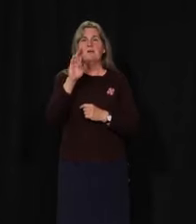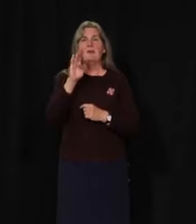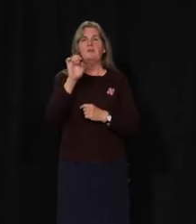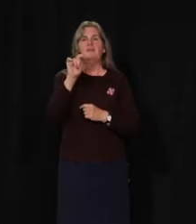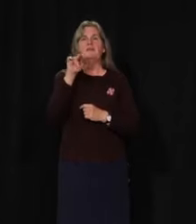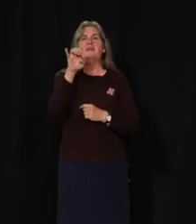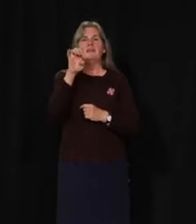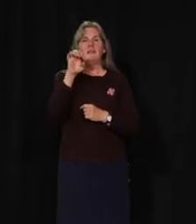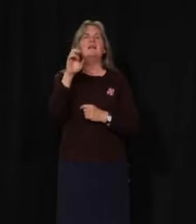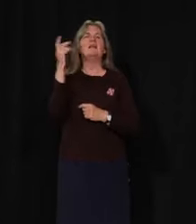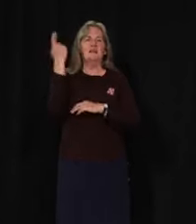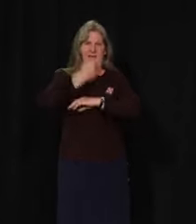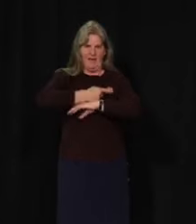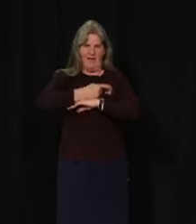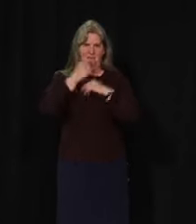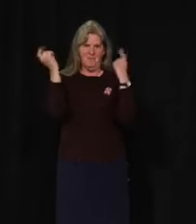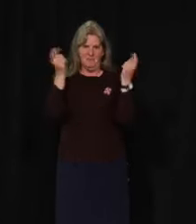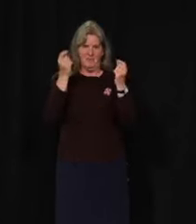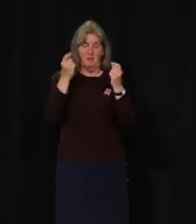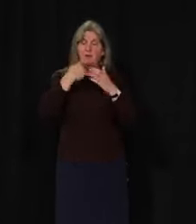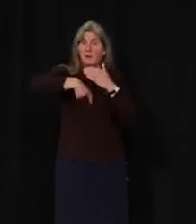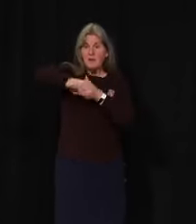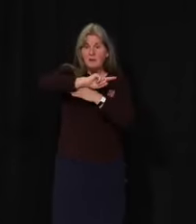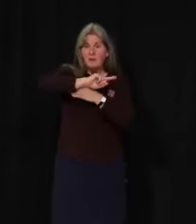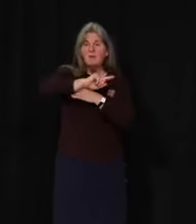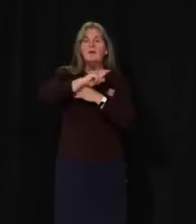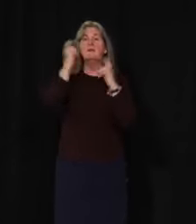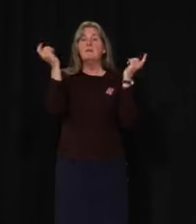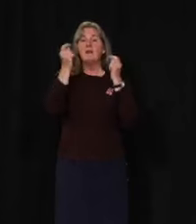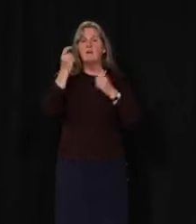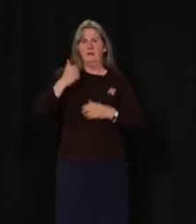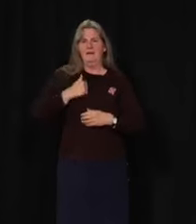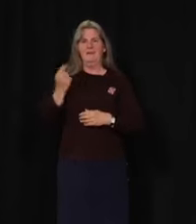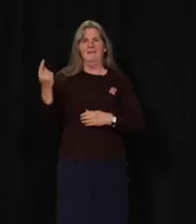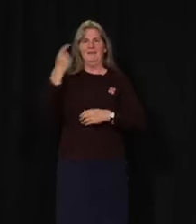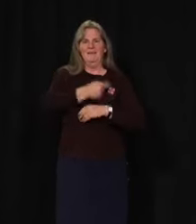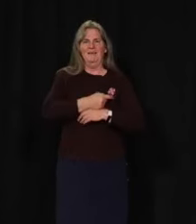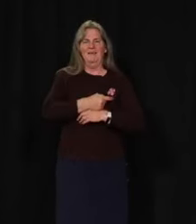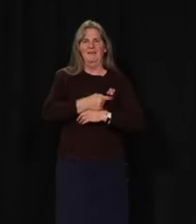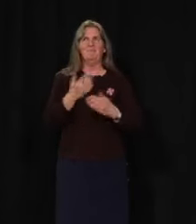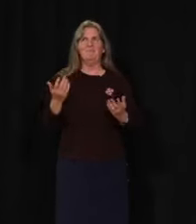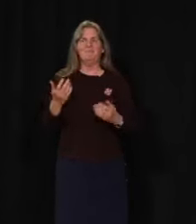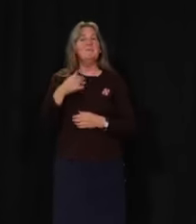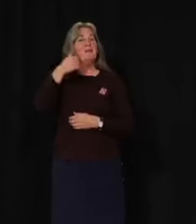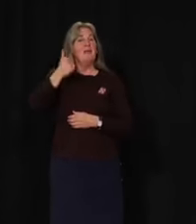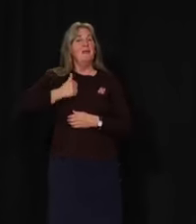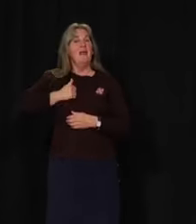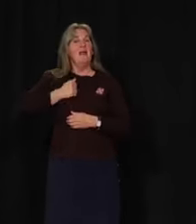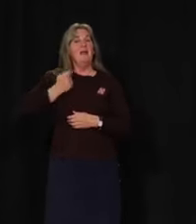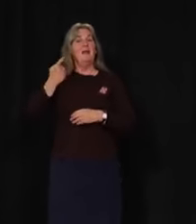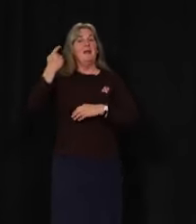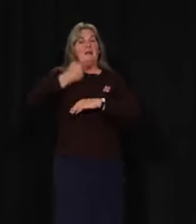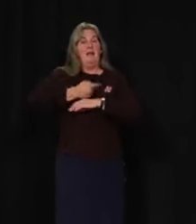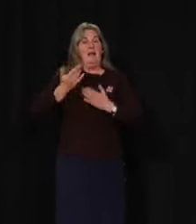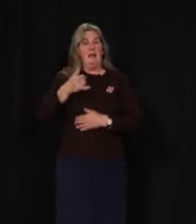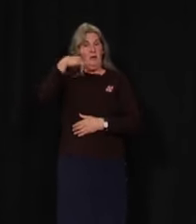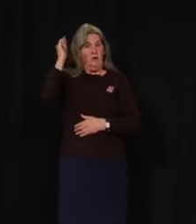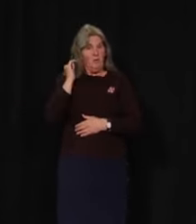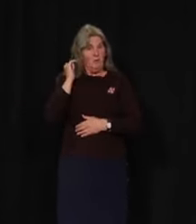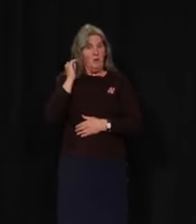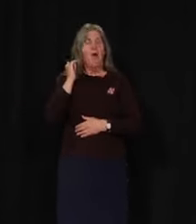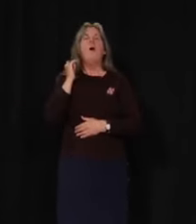And in just another week, we will celebrate Canada Day. Here in Yukon, Canada Day signals the opening of our border to our